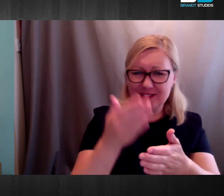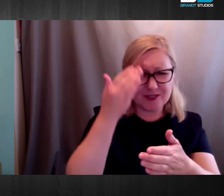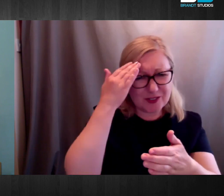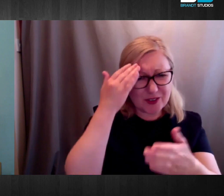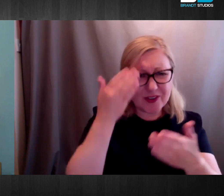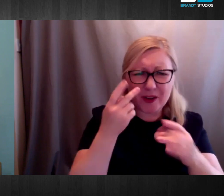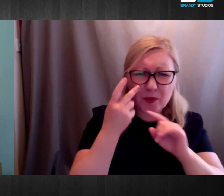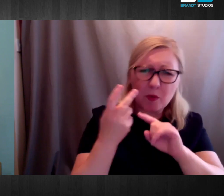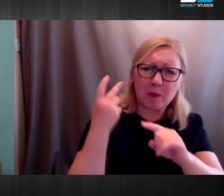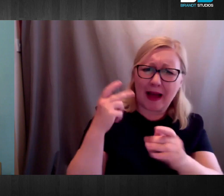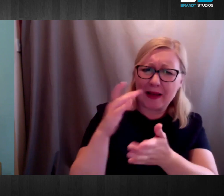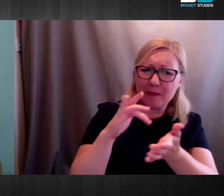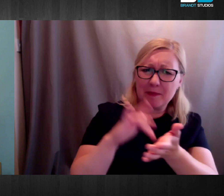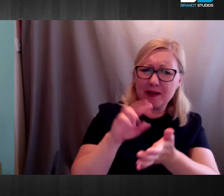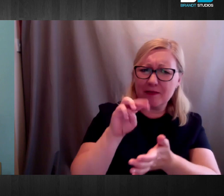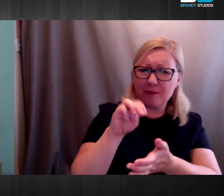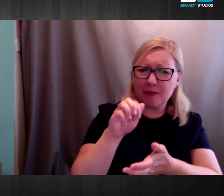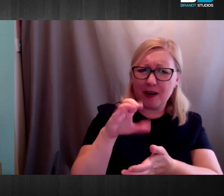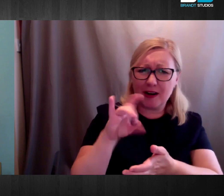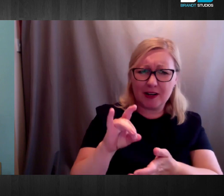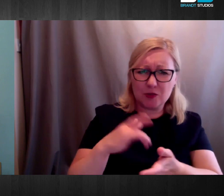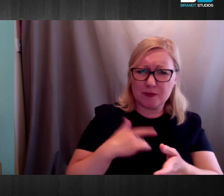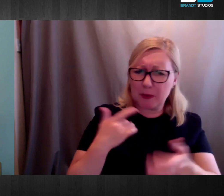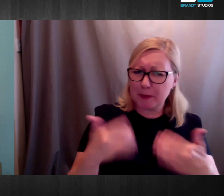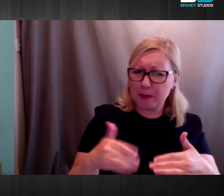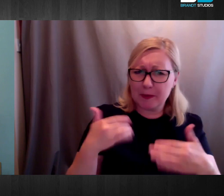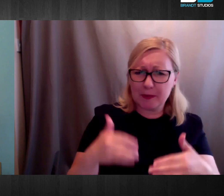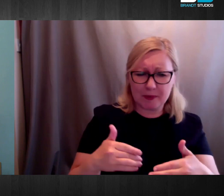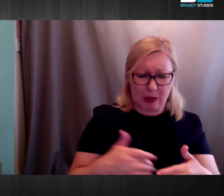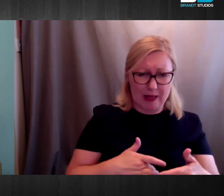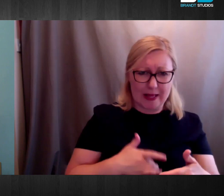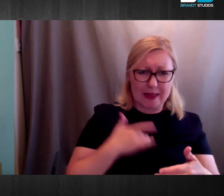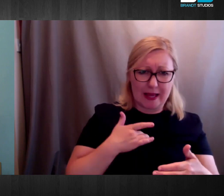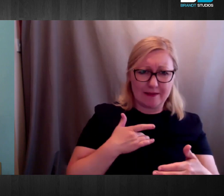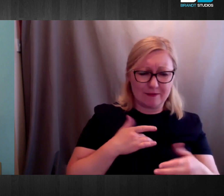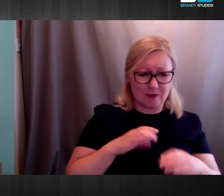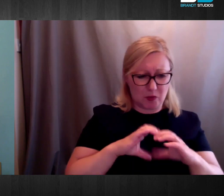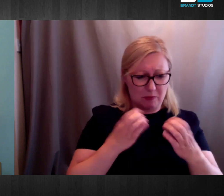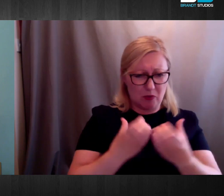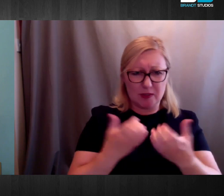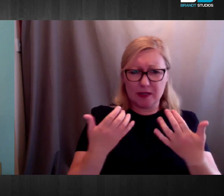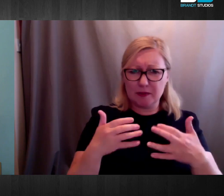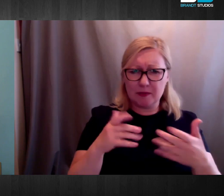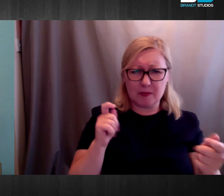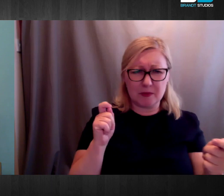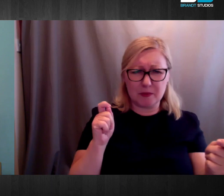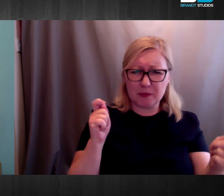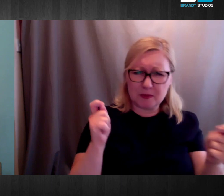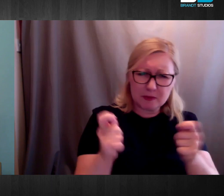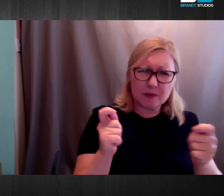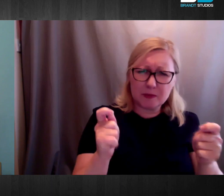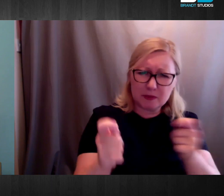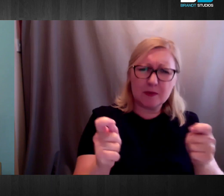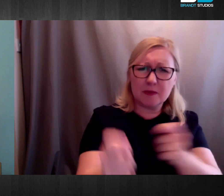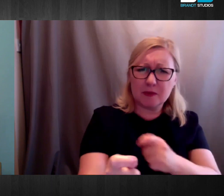life and community as we know it have been dismantled. In a strange way, perhaps, being forced apart